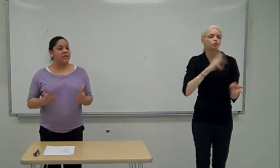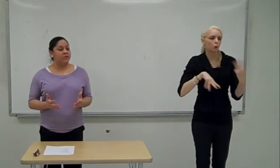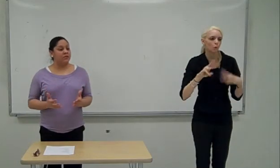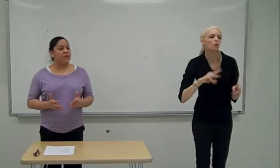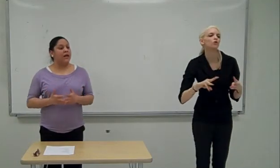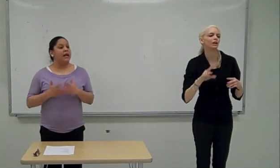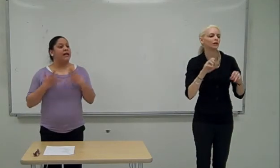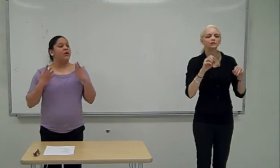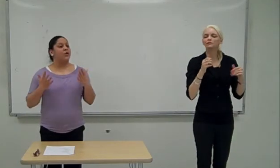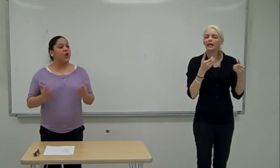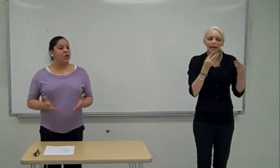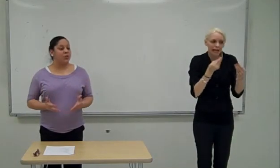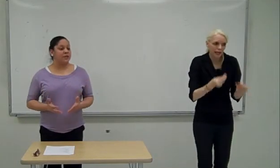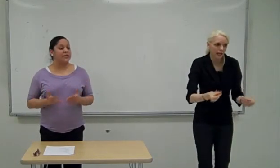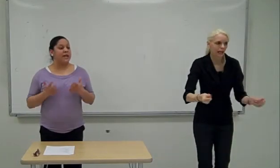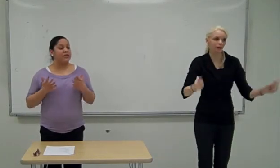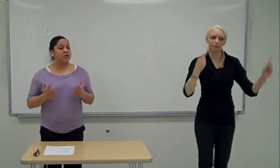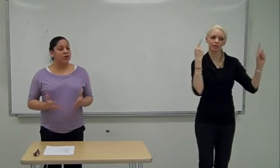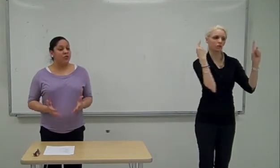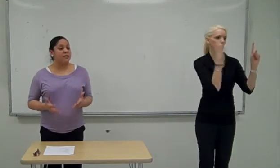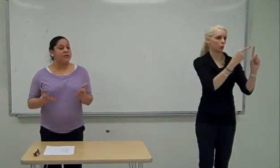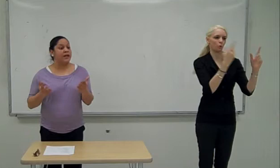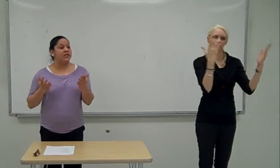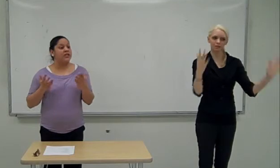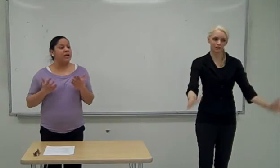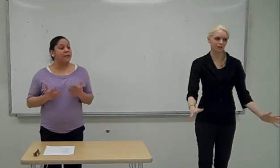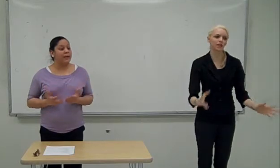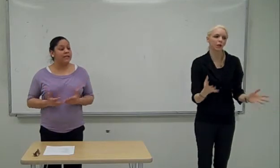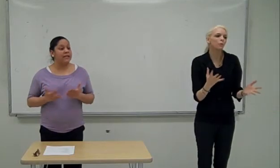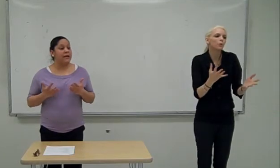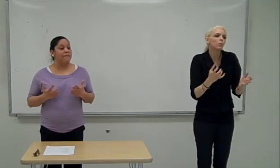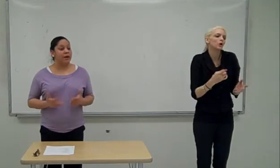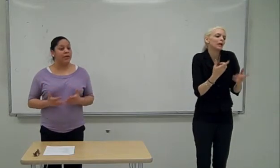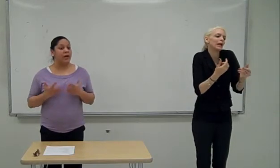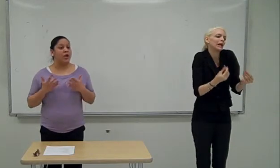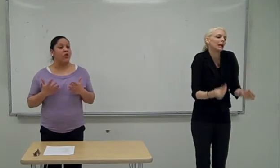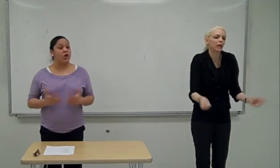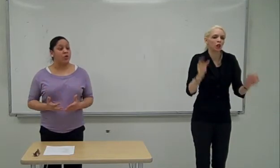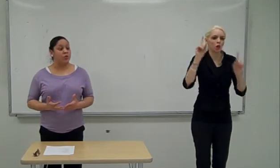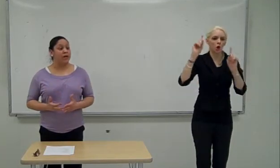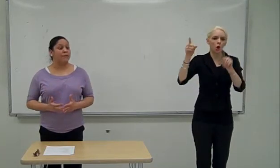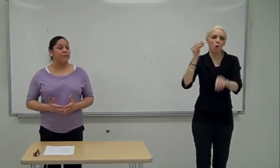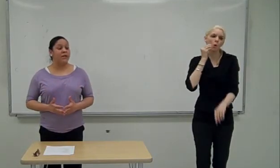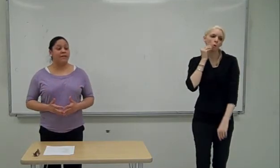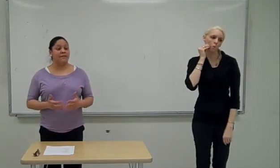to heal and go home, because that is the goal. These patients come in to get better and go